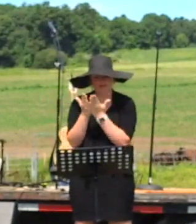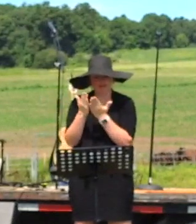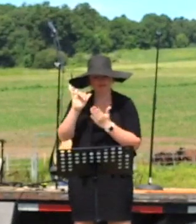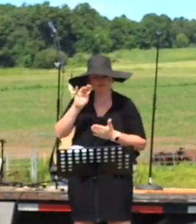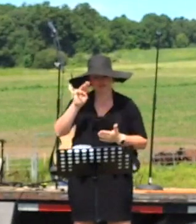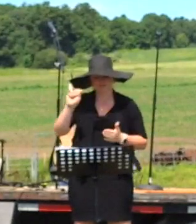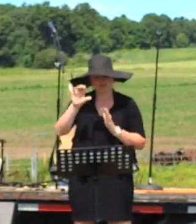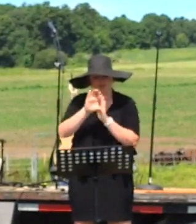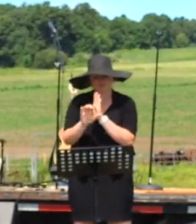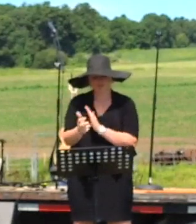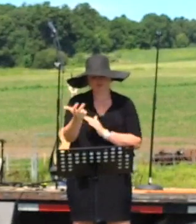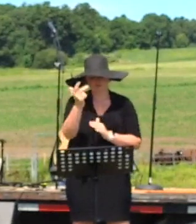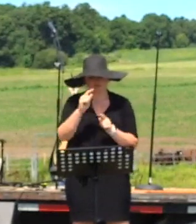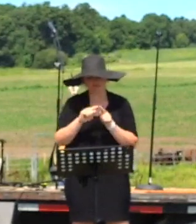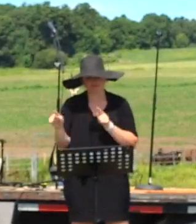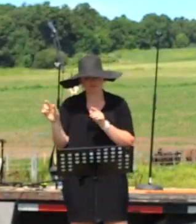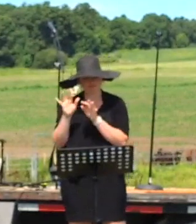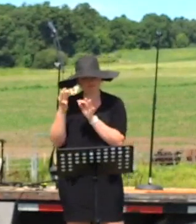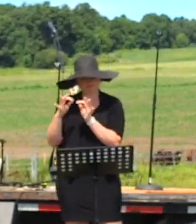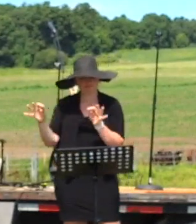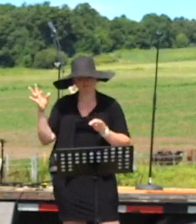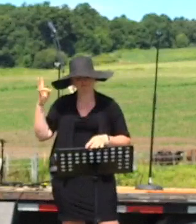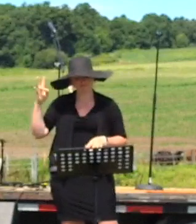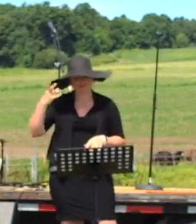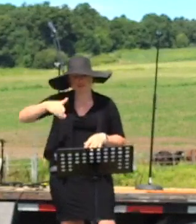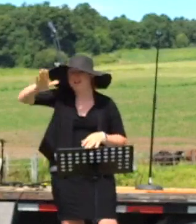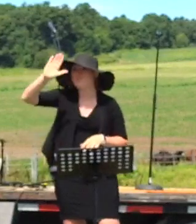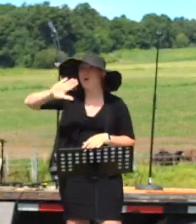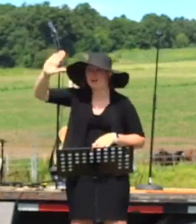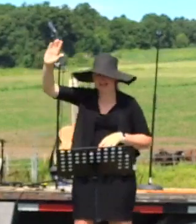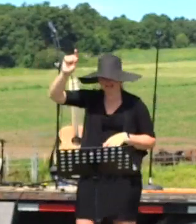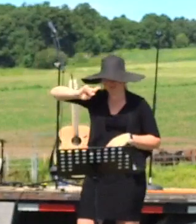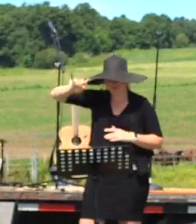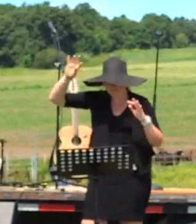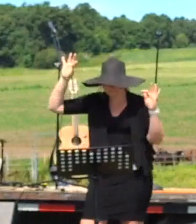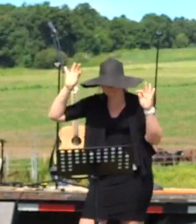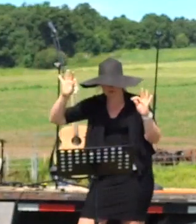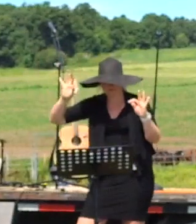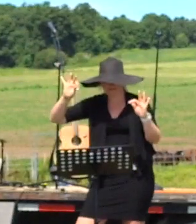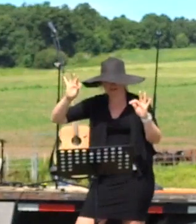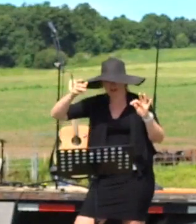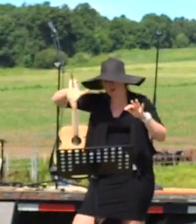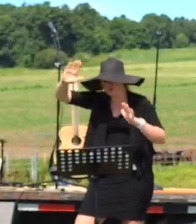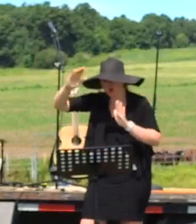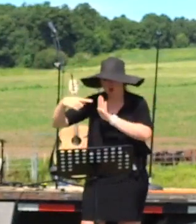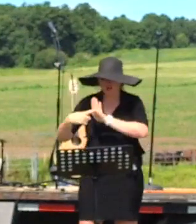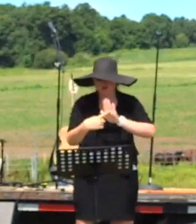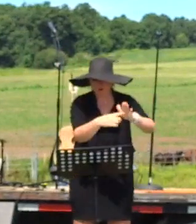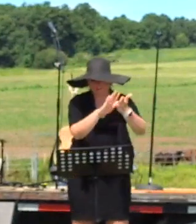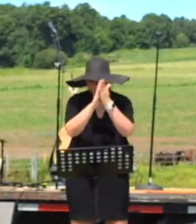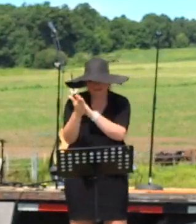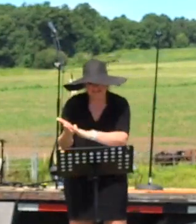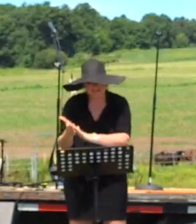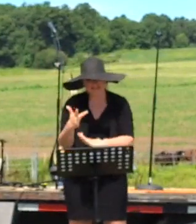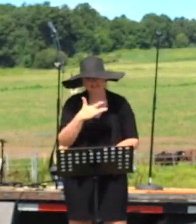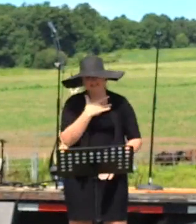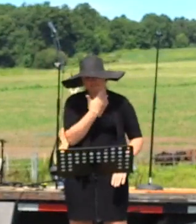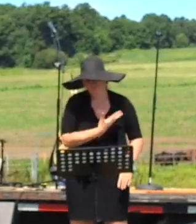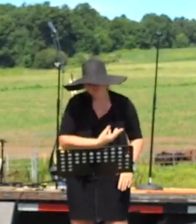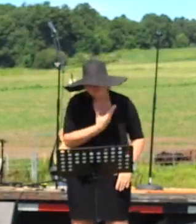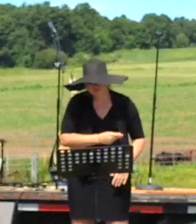3, verse 17. And it says, "But the wisdom from above is first of all pure. It is also